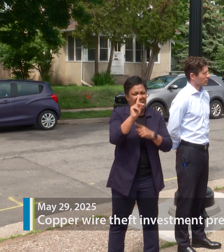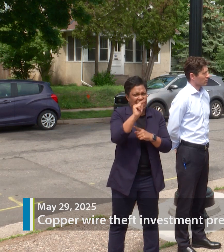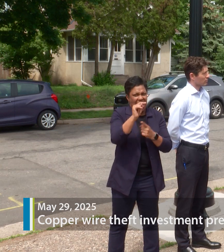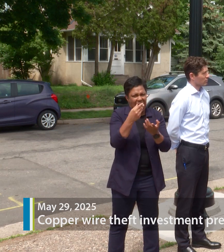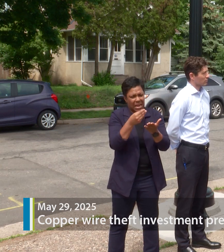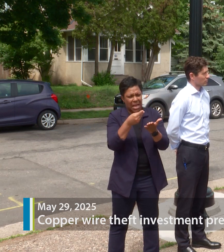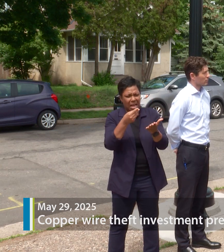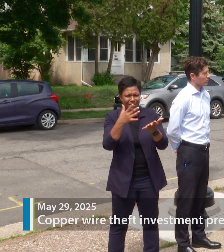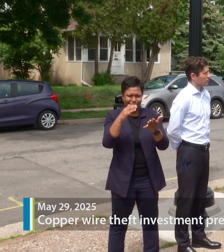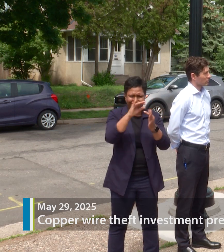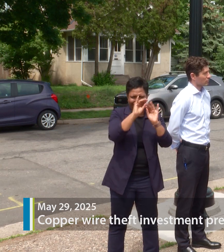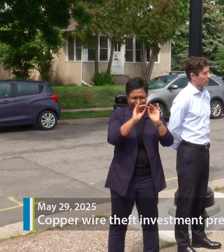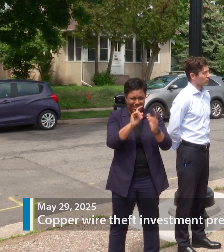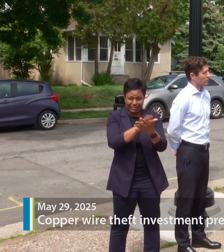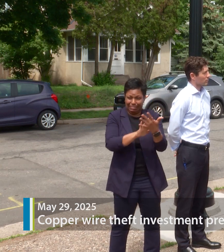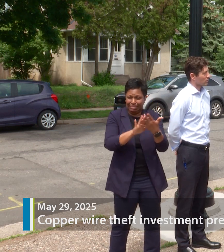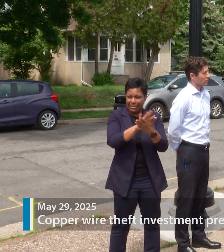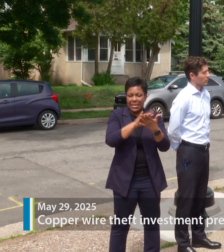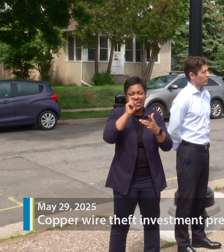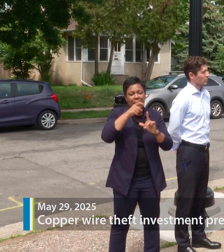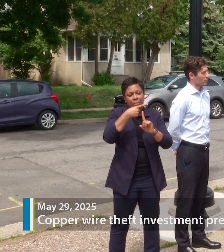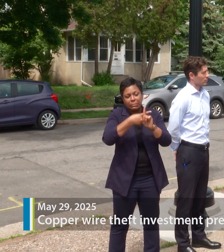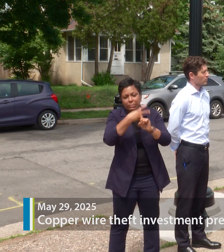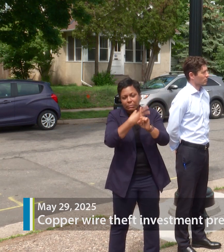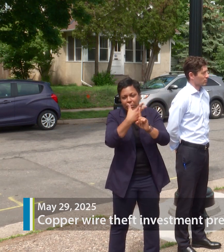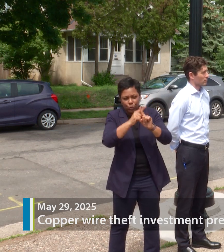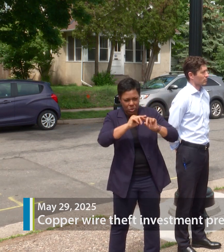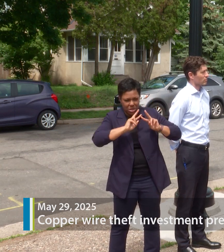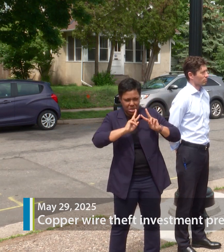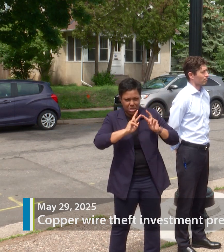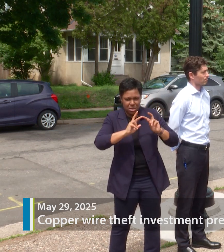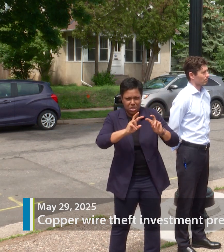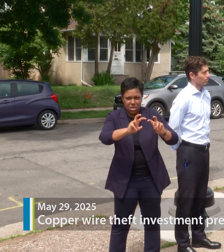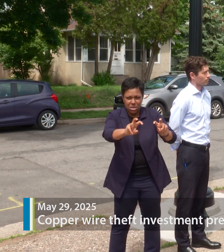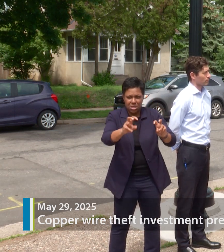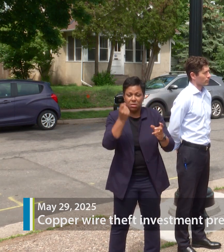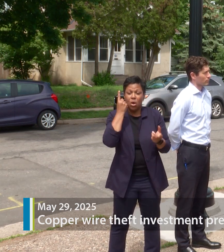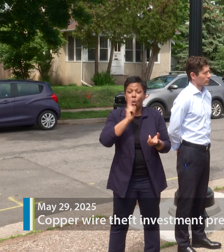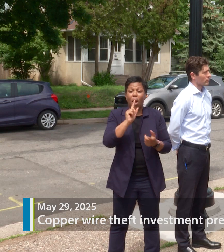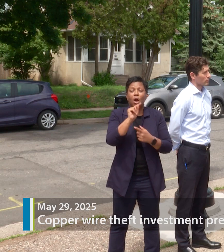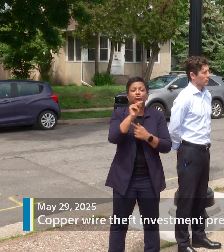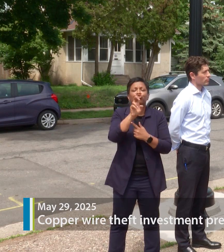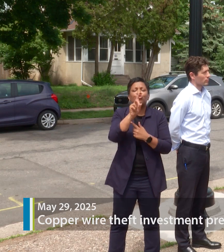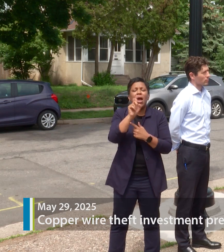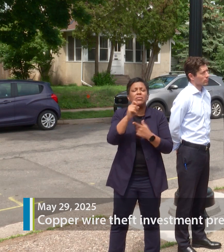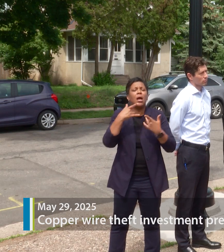few more months to understand where we're going and where the trend is. Okay. All right. But money.